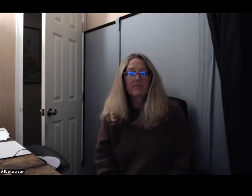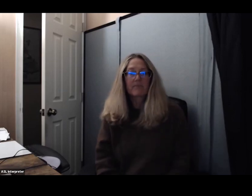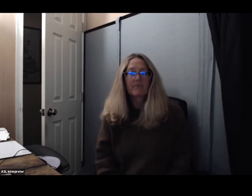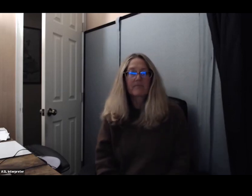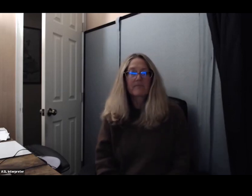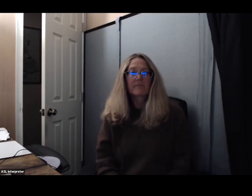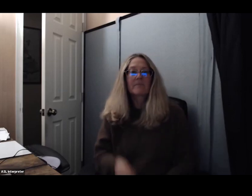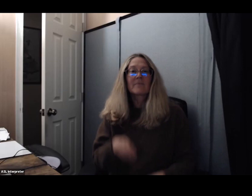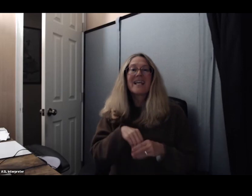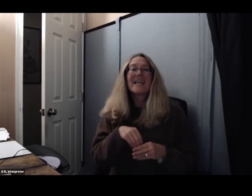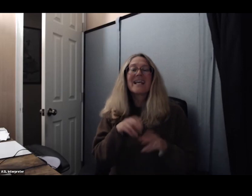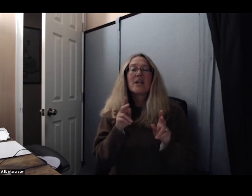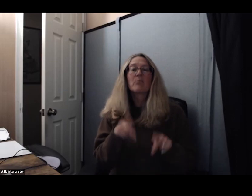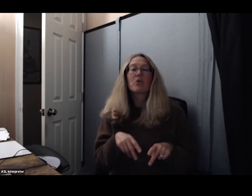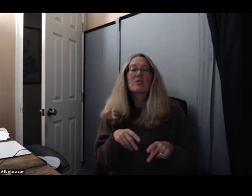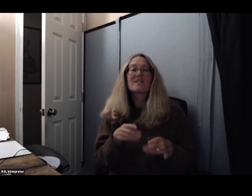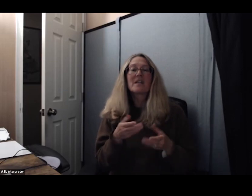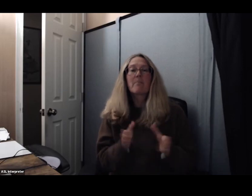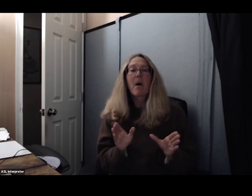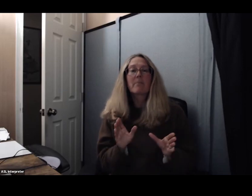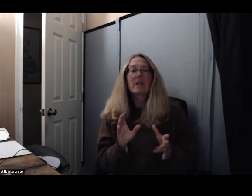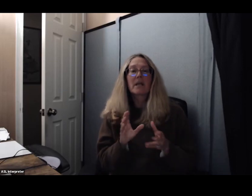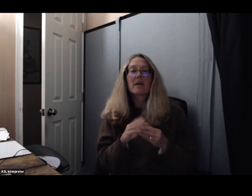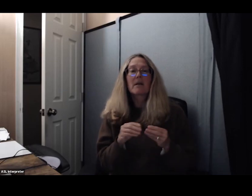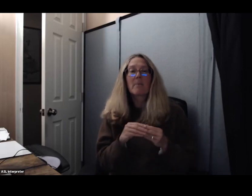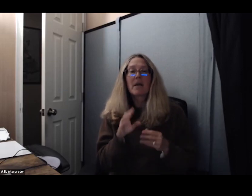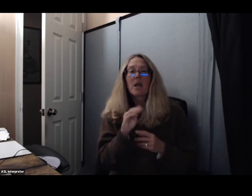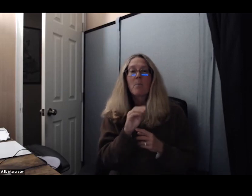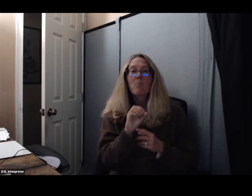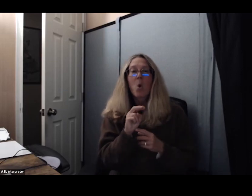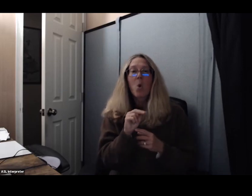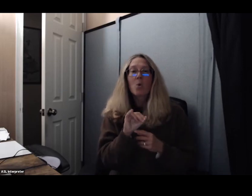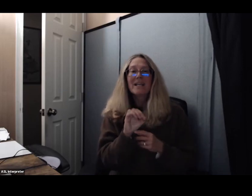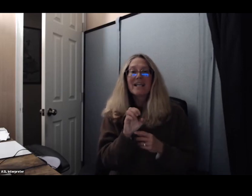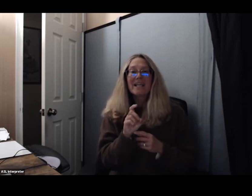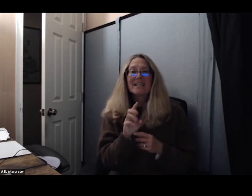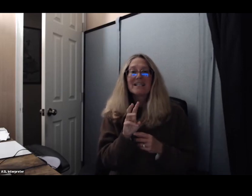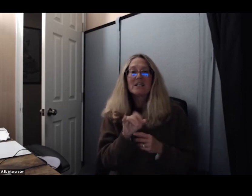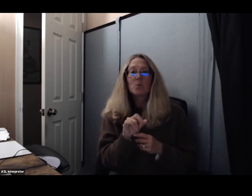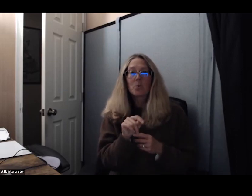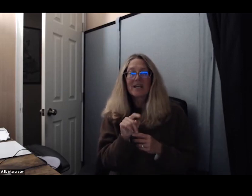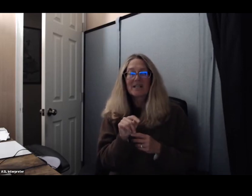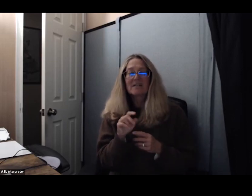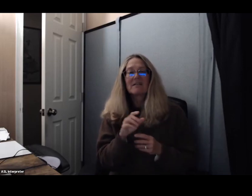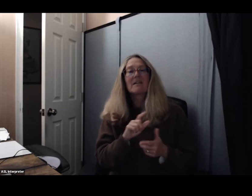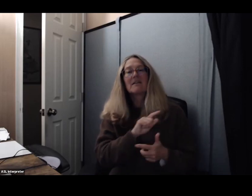So we have in-person public comment from Moni DeWitt, followed by Leandra Shalhoub.